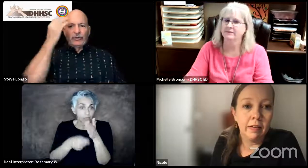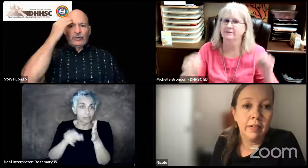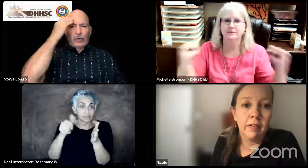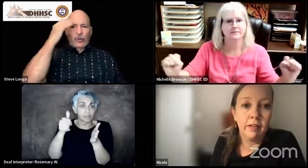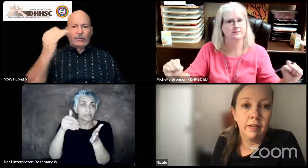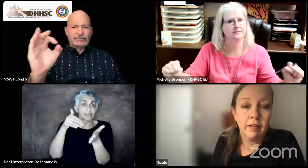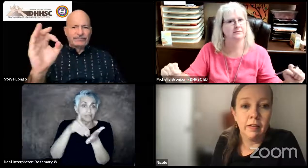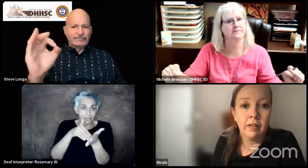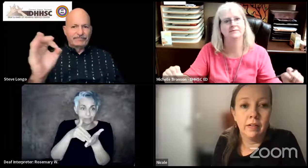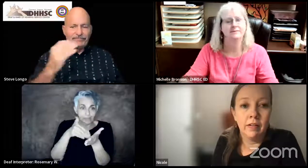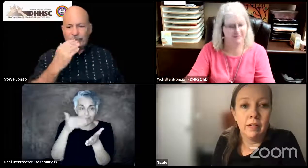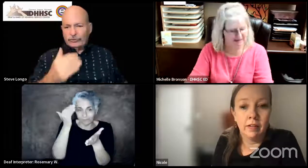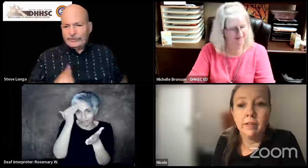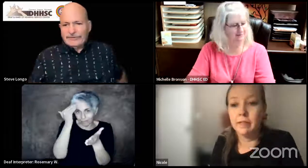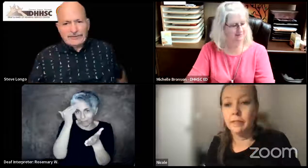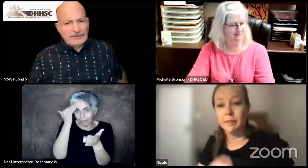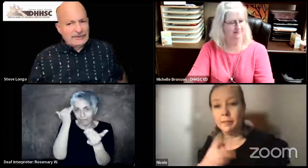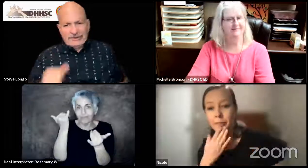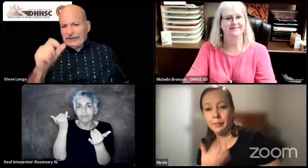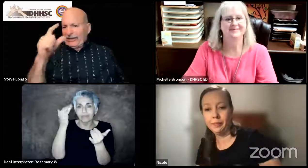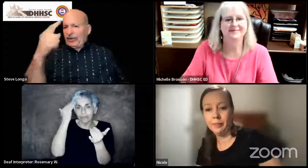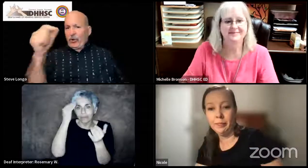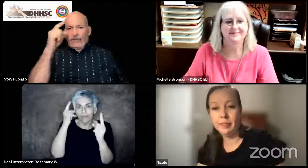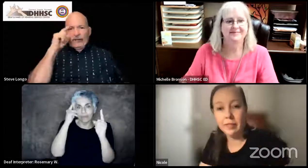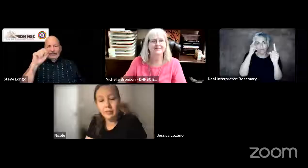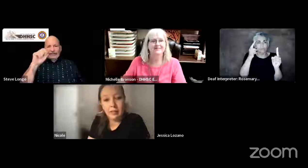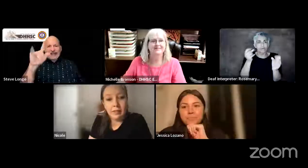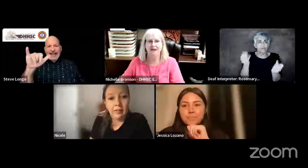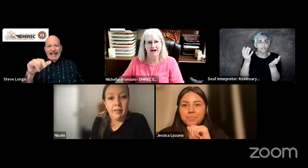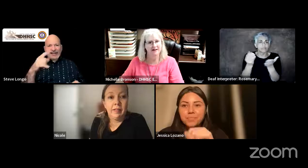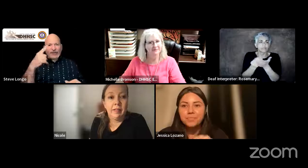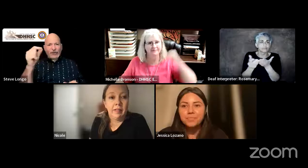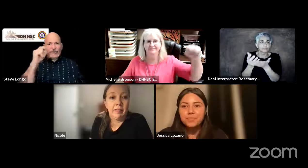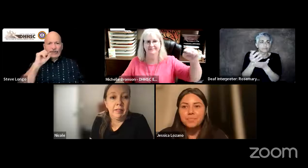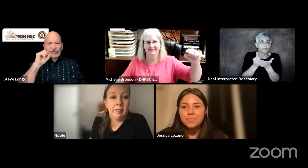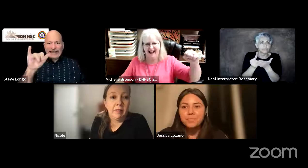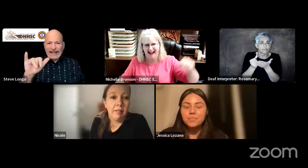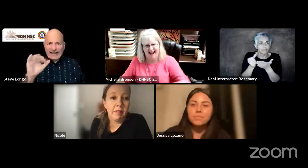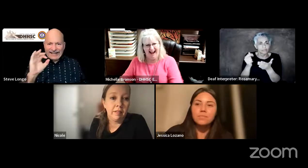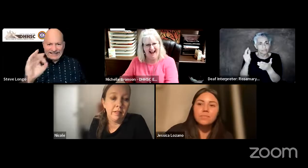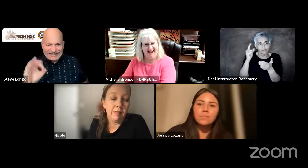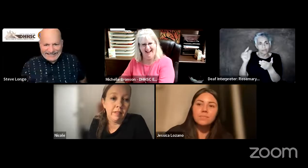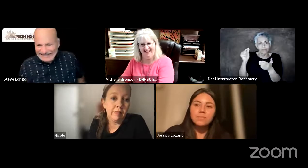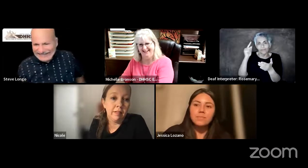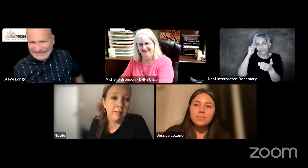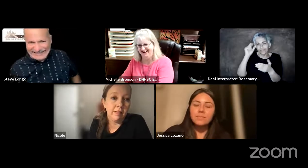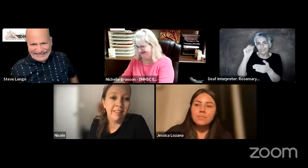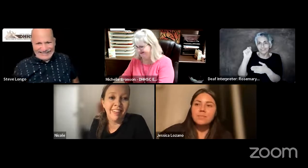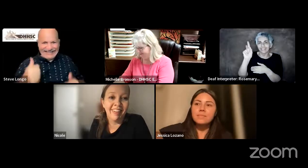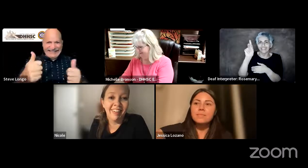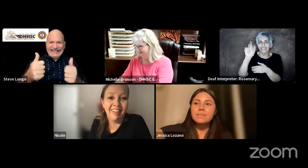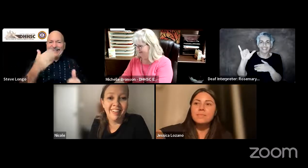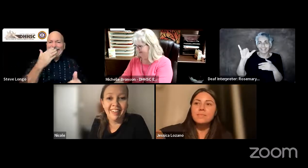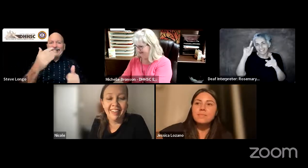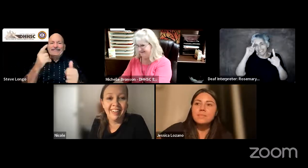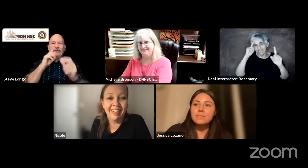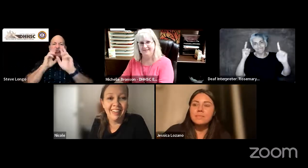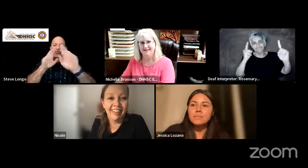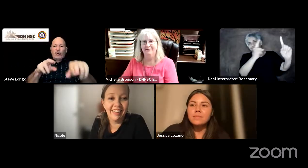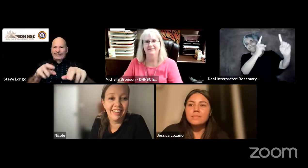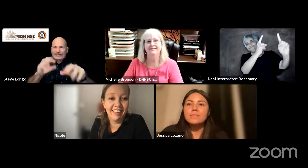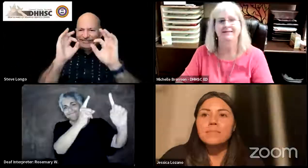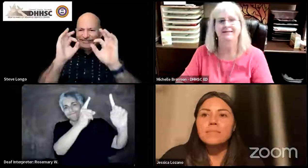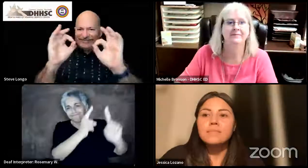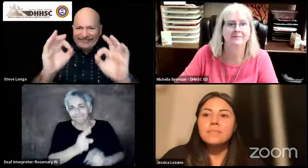you. It's good to know that the total is over $10,000, but let's go for the sky. Let's make